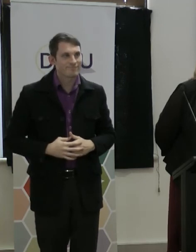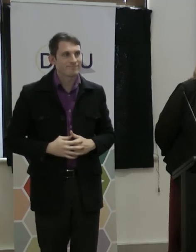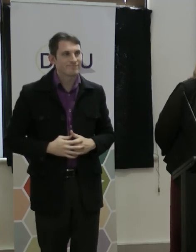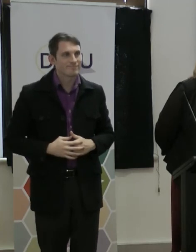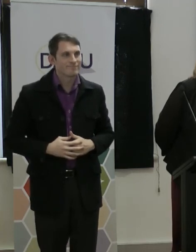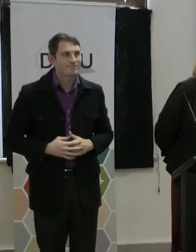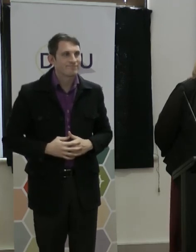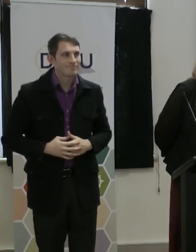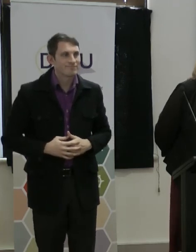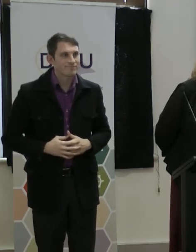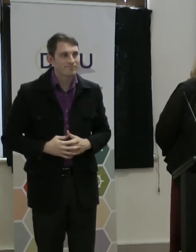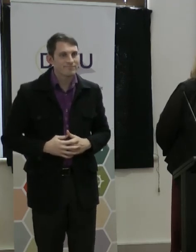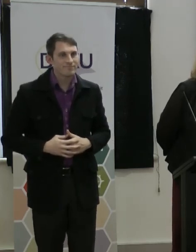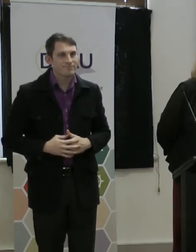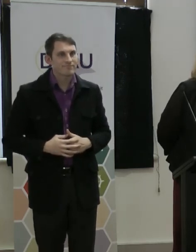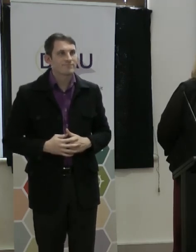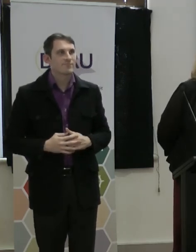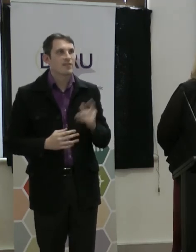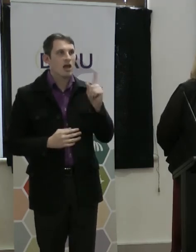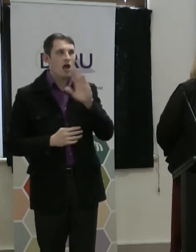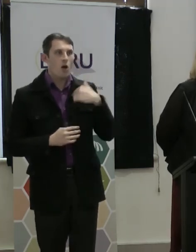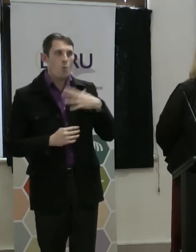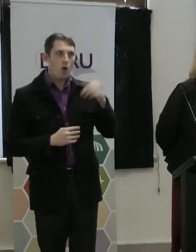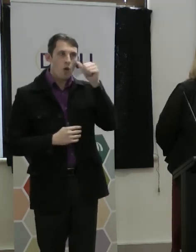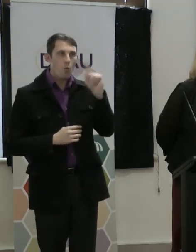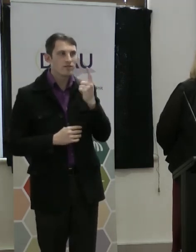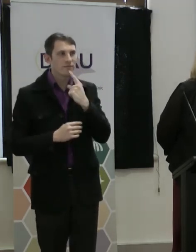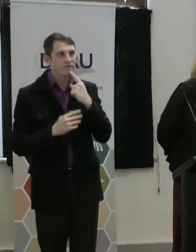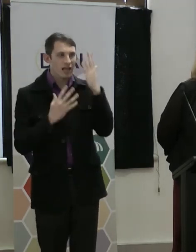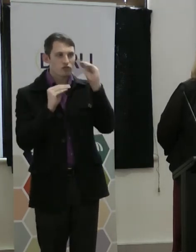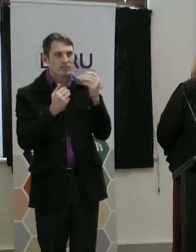Hi, I just wanted to know what kind of education support